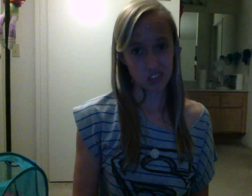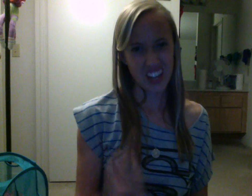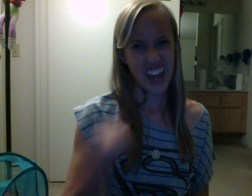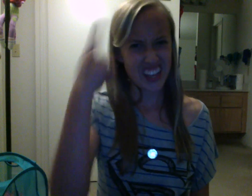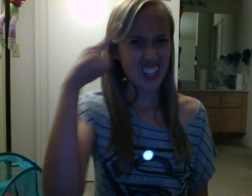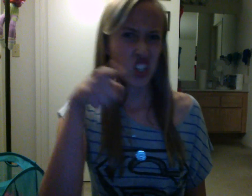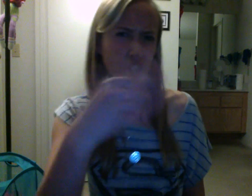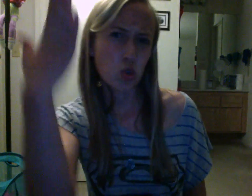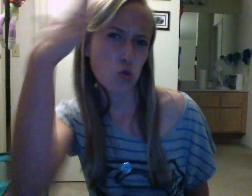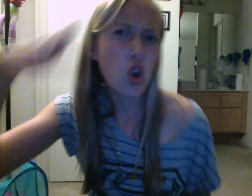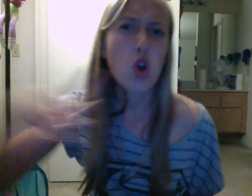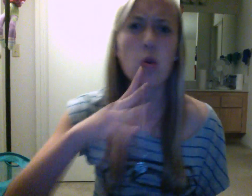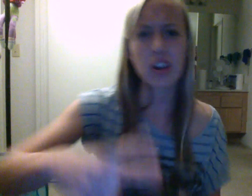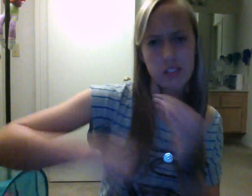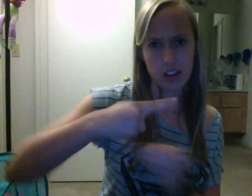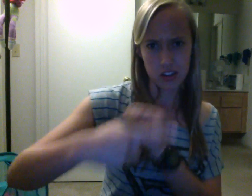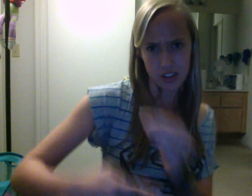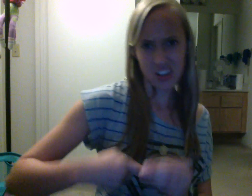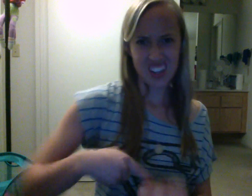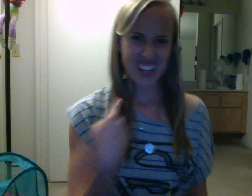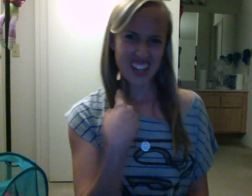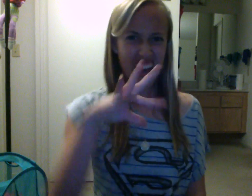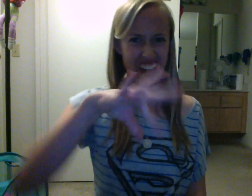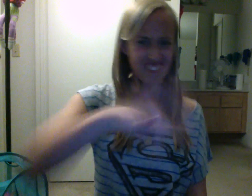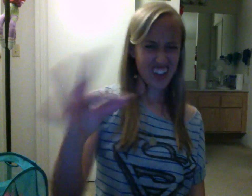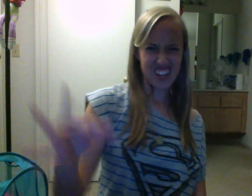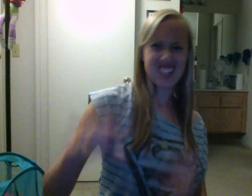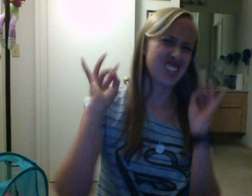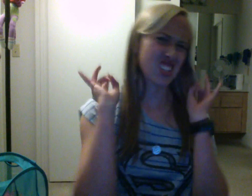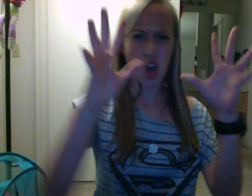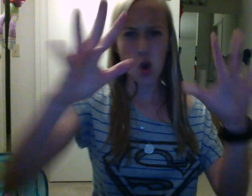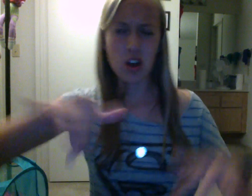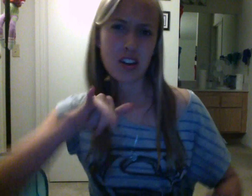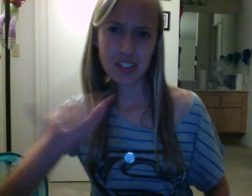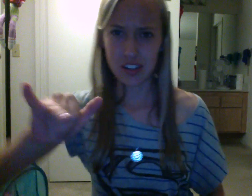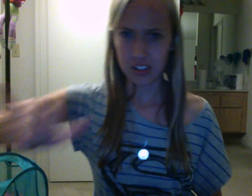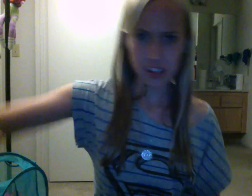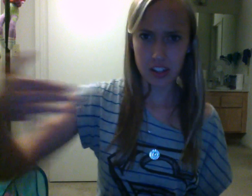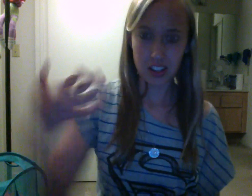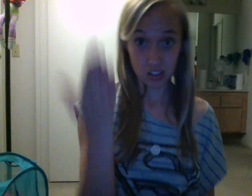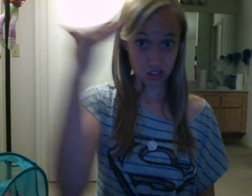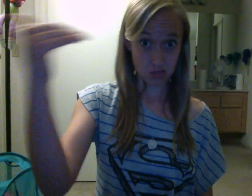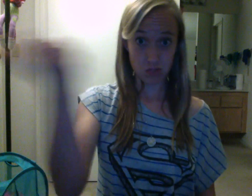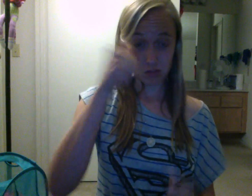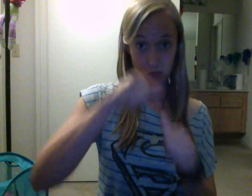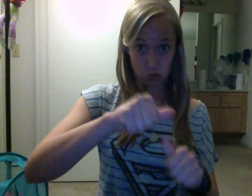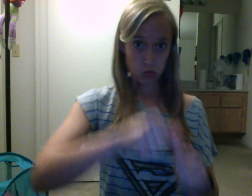I think you know what I'm getting at I find it so upsetting that The memories